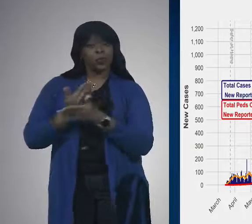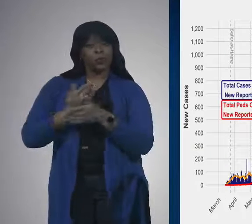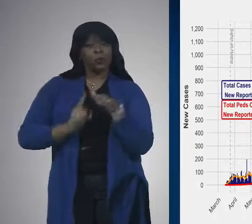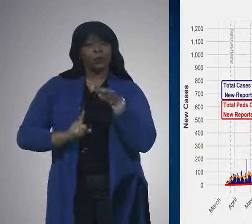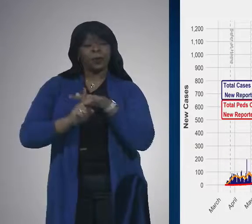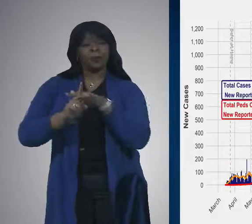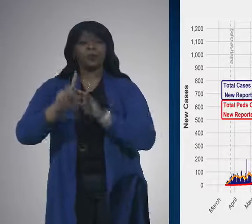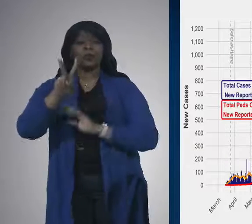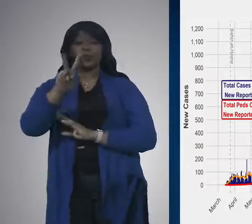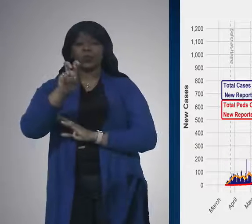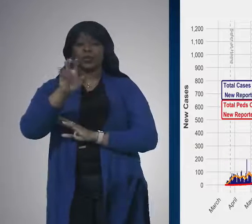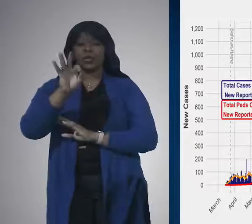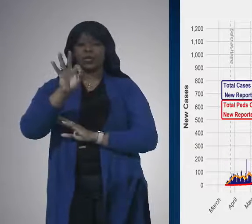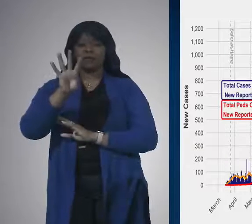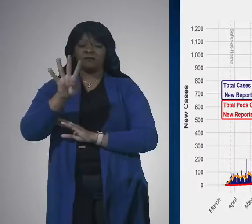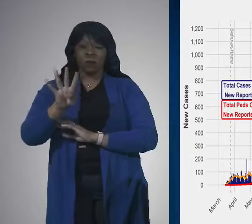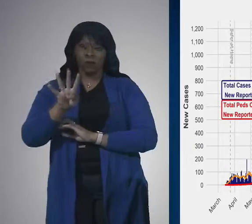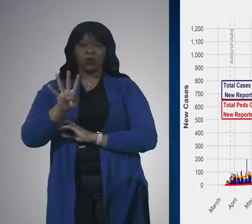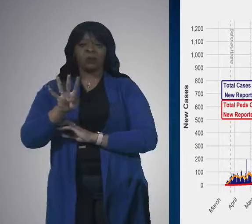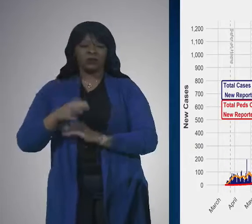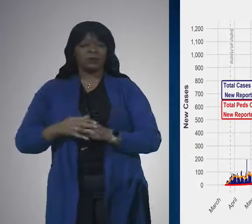are 294.